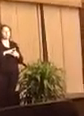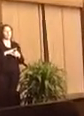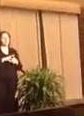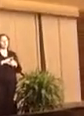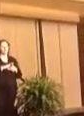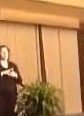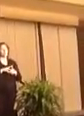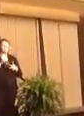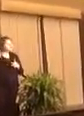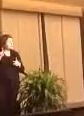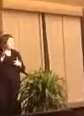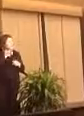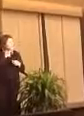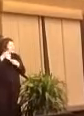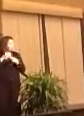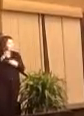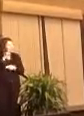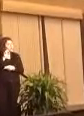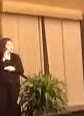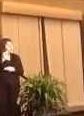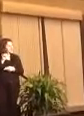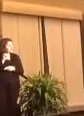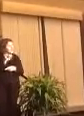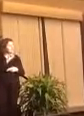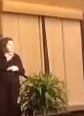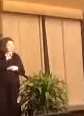you know, do you go by Davey or just Dave?